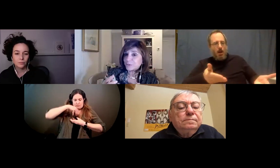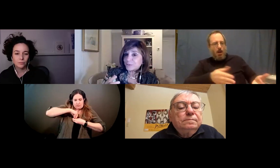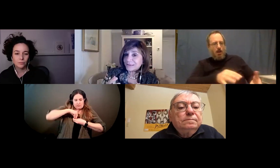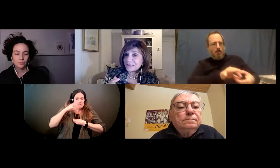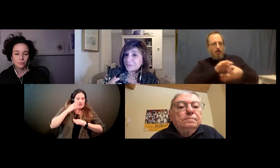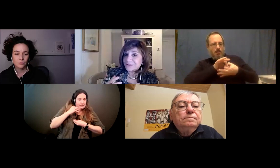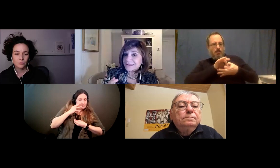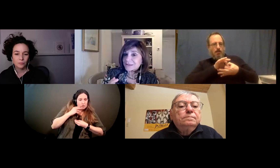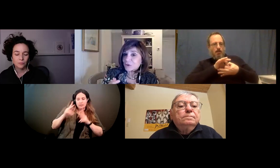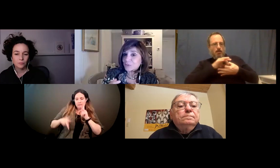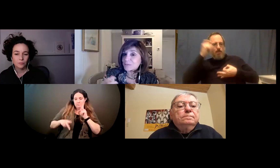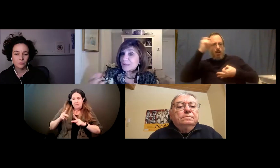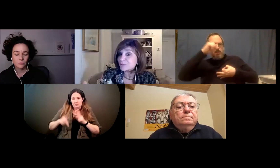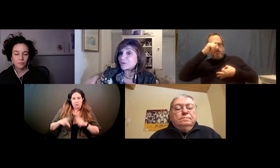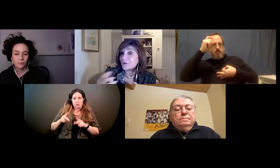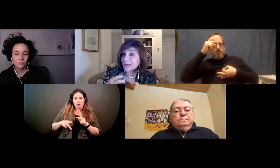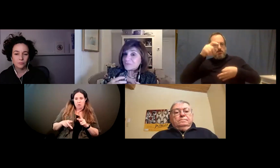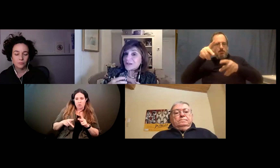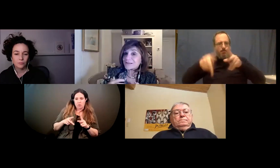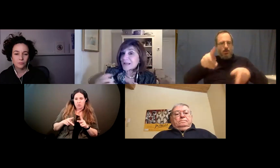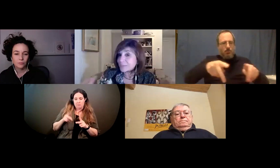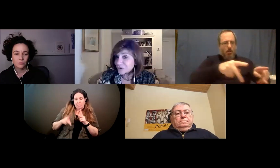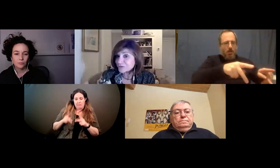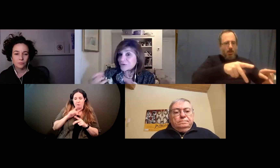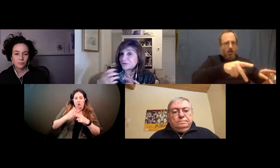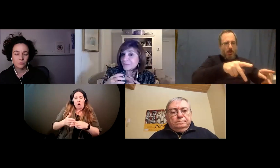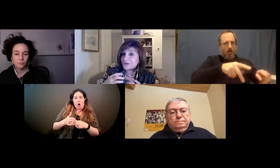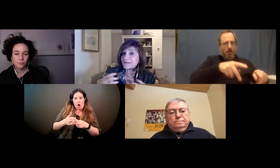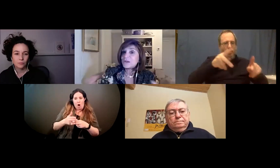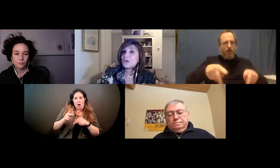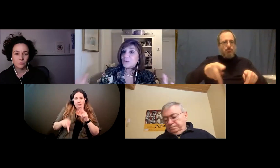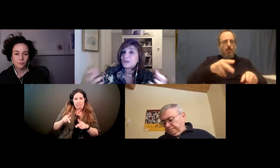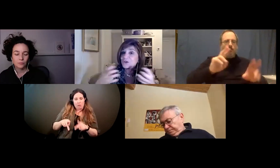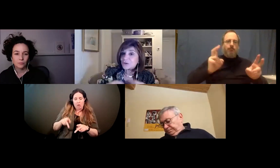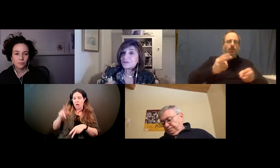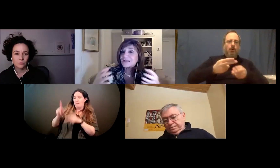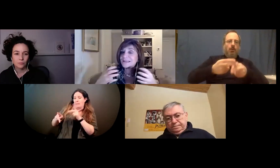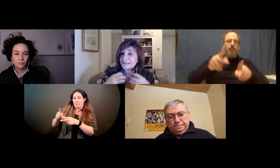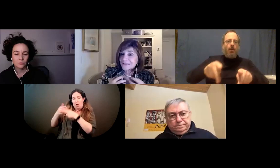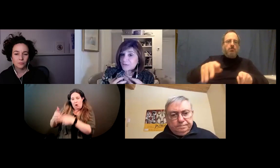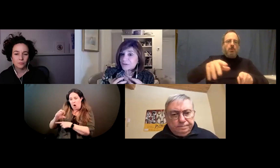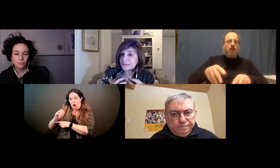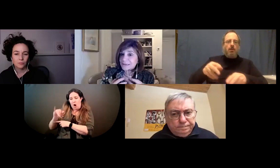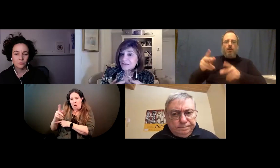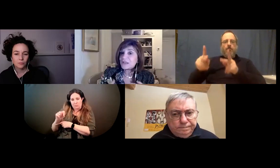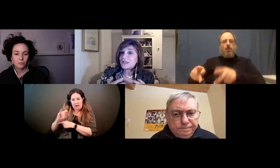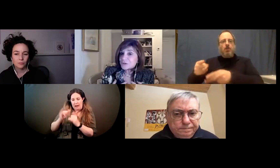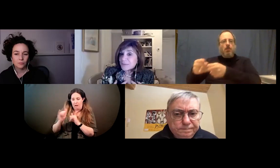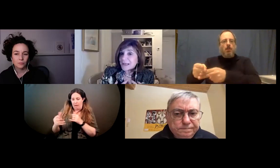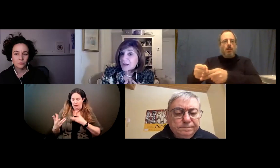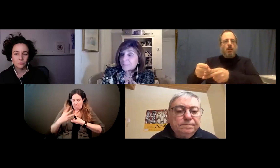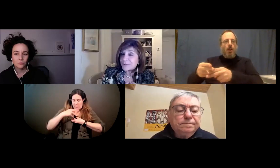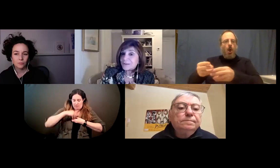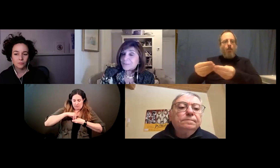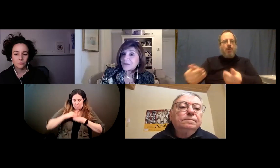people, in psychoanalytic terms, people are called objects, objects are called objects. We internalize these experiences to